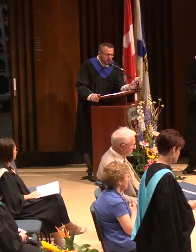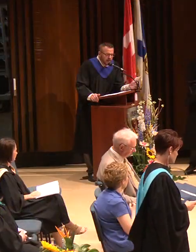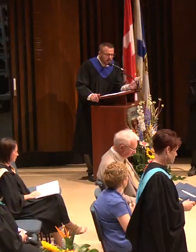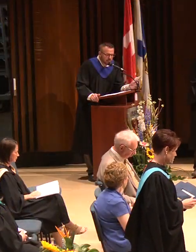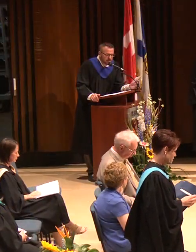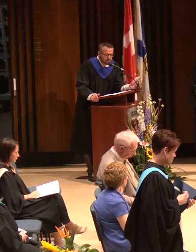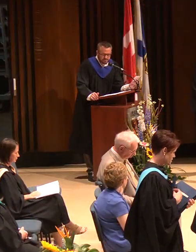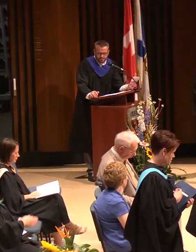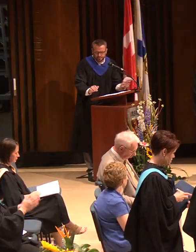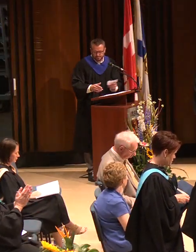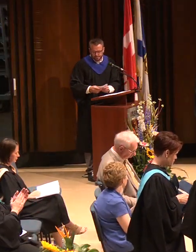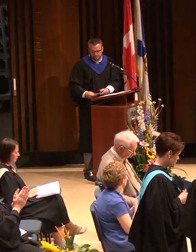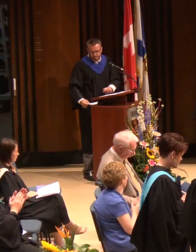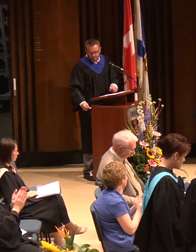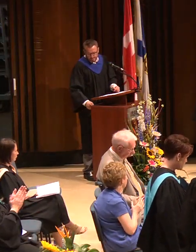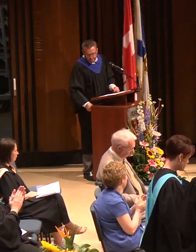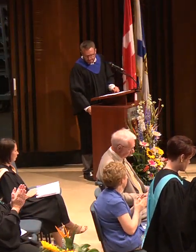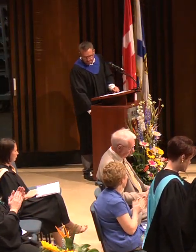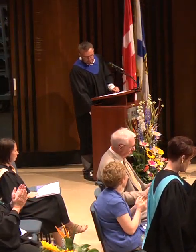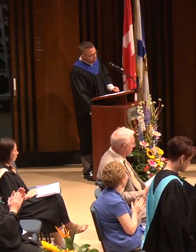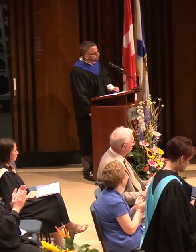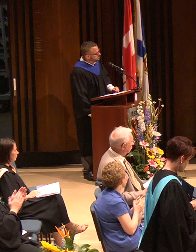Liam O'Halloran.